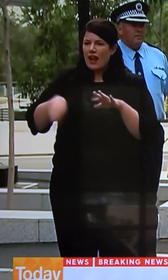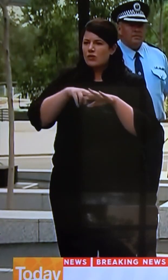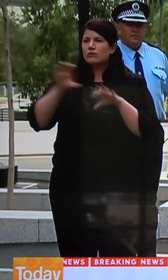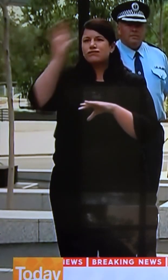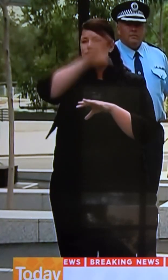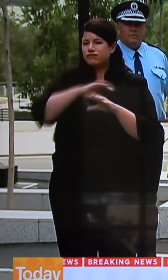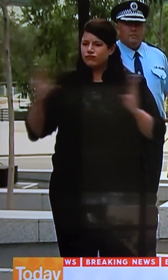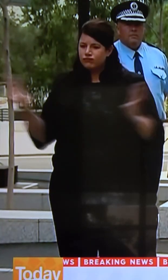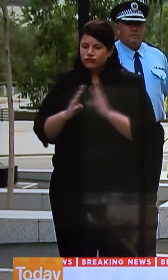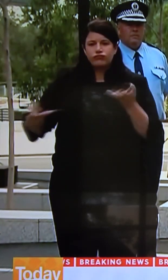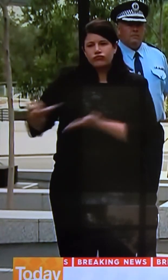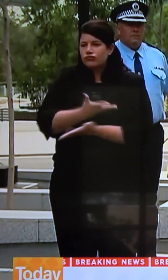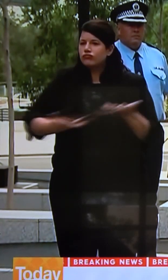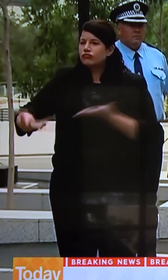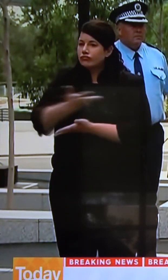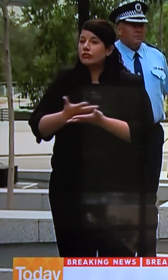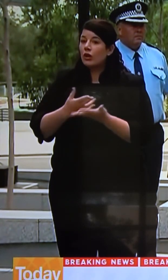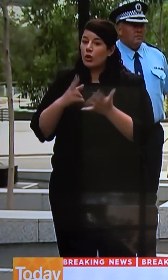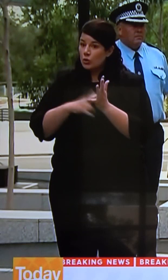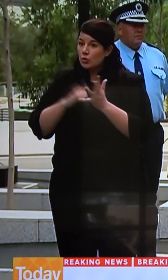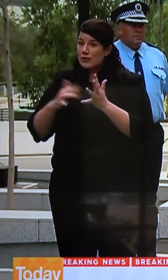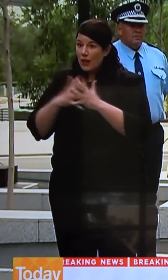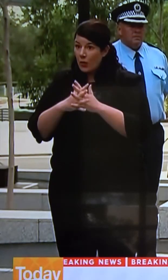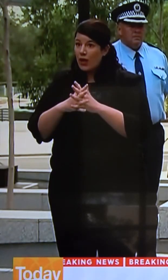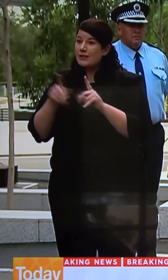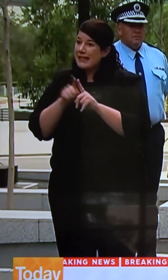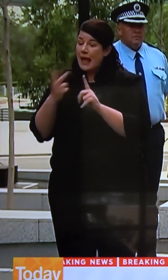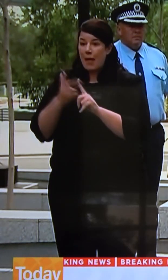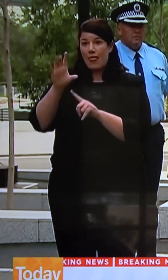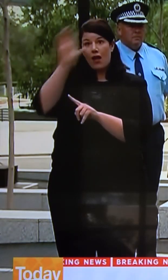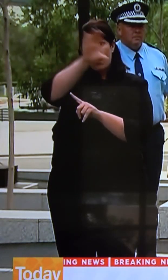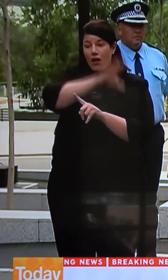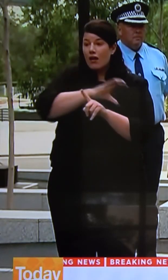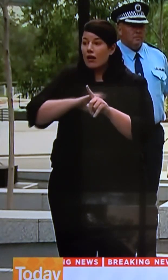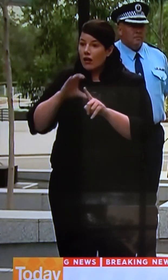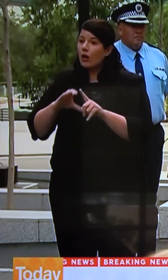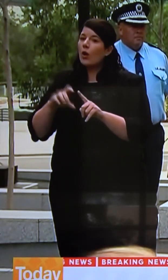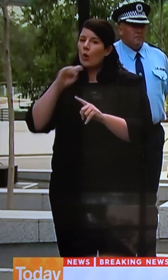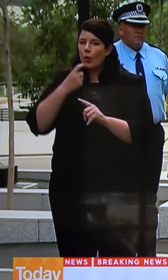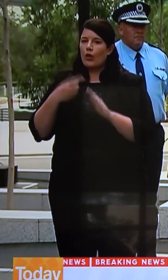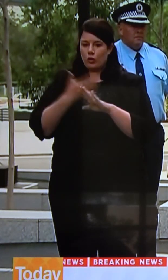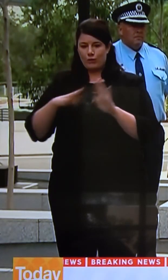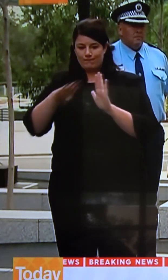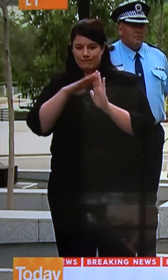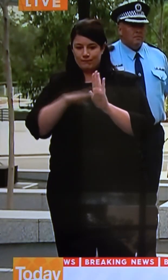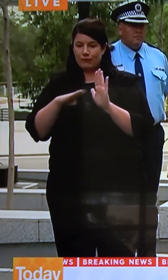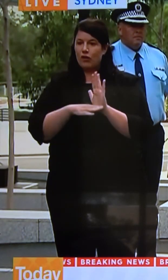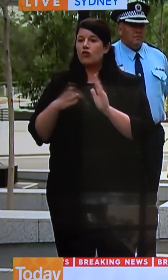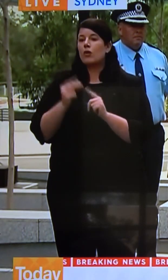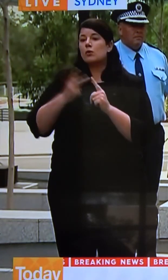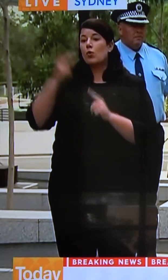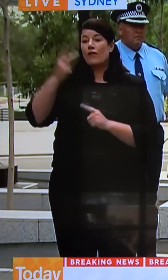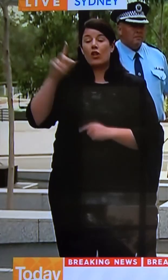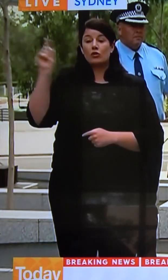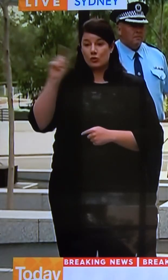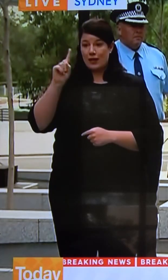deliberations yesterday. New South Wales, along with every other state, will be putting in additional enforcement measures from midday today.